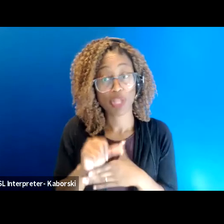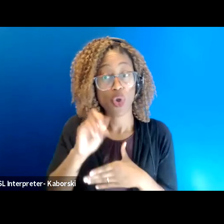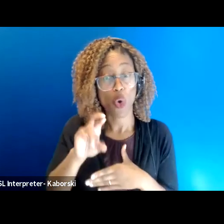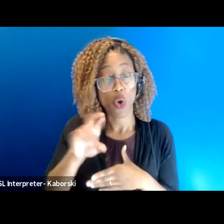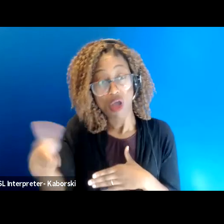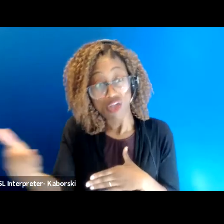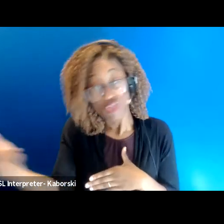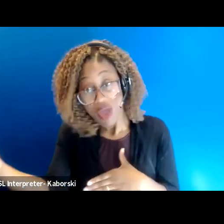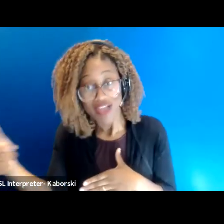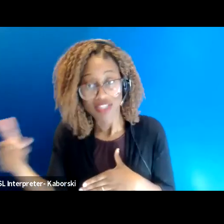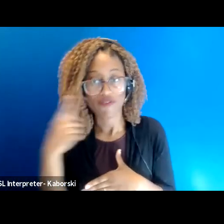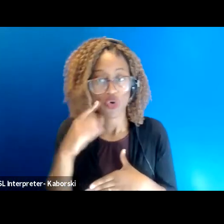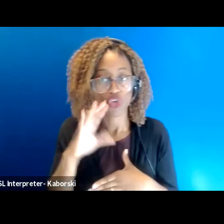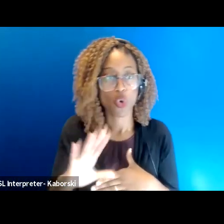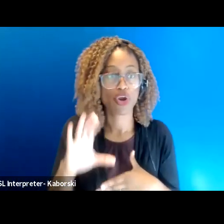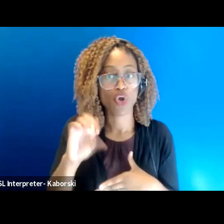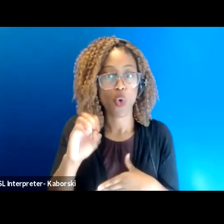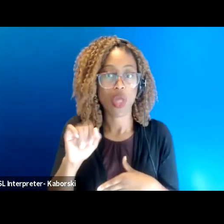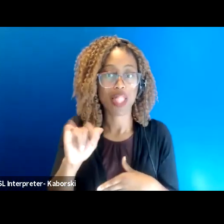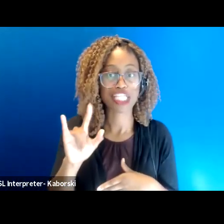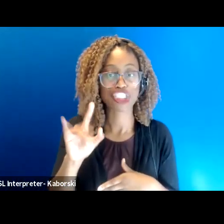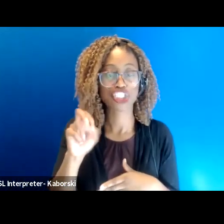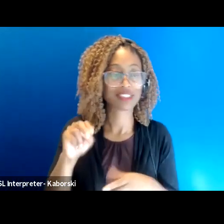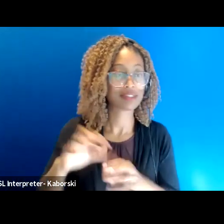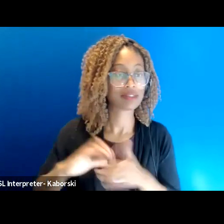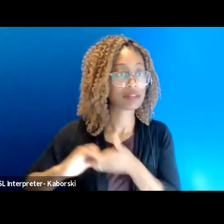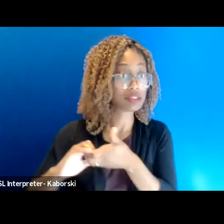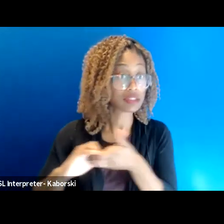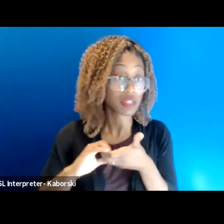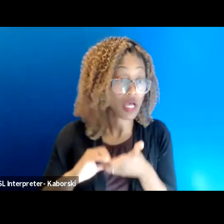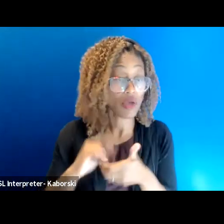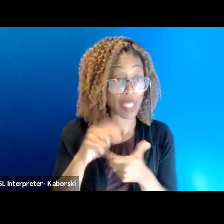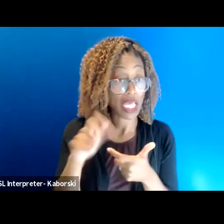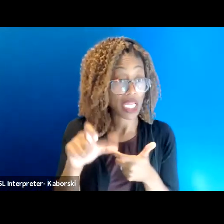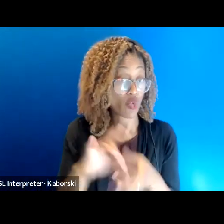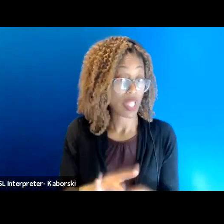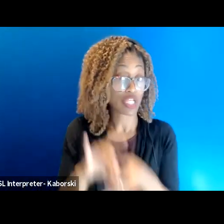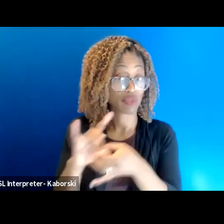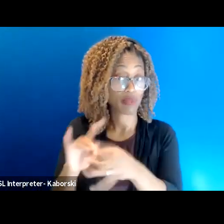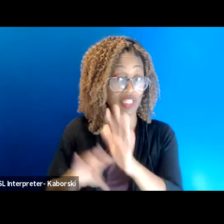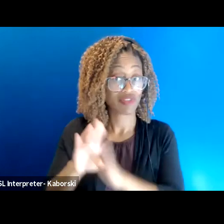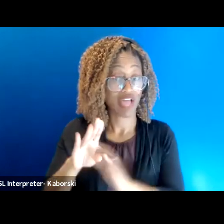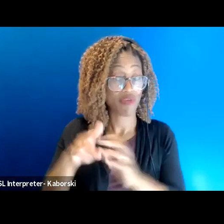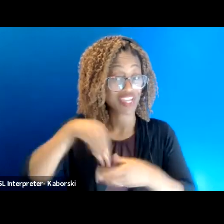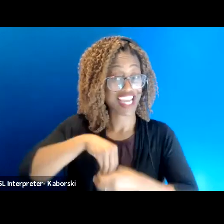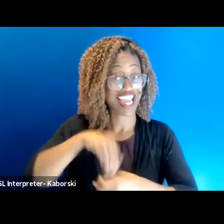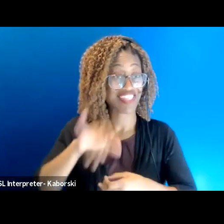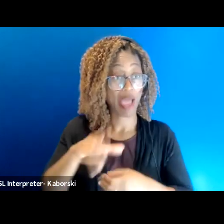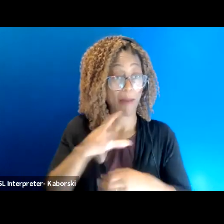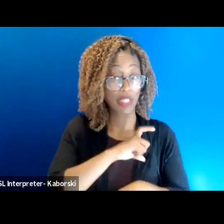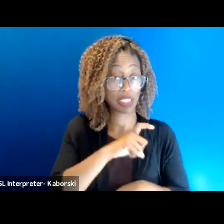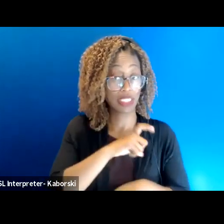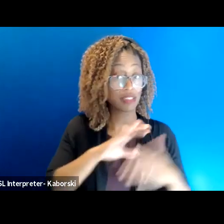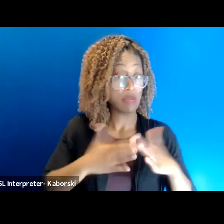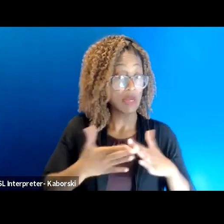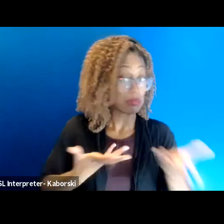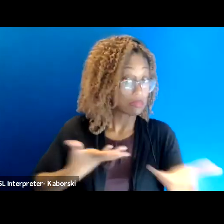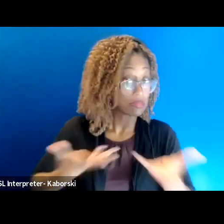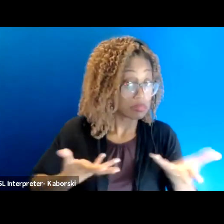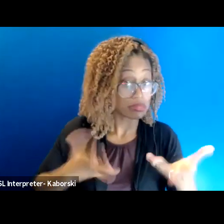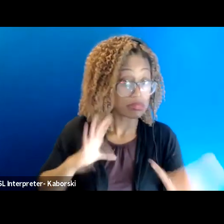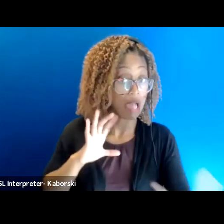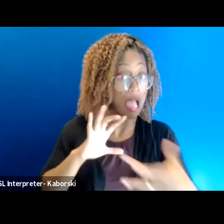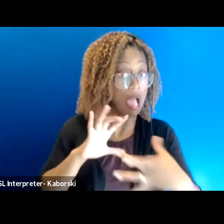otherwise, for your coalition? Are there any relationships that developed within the police community? Wondering